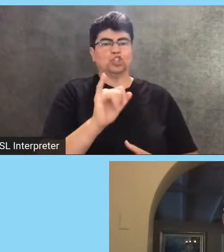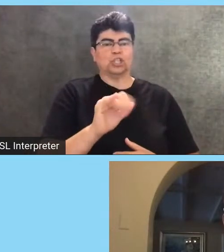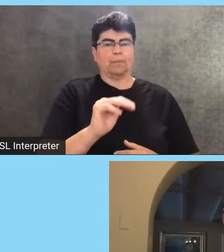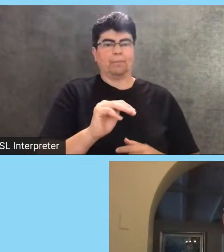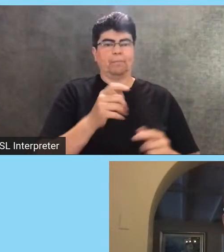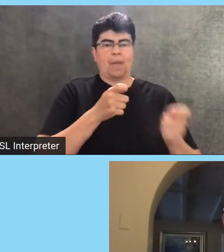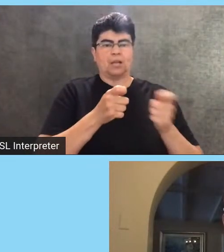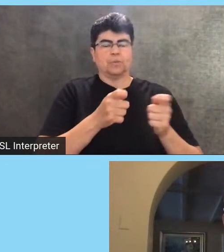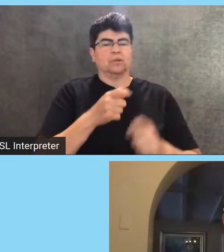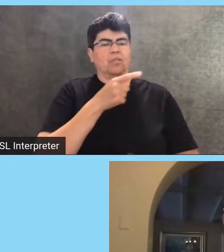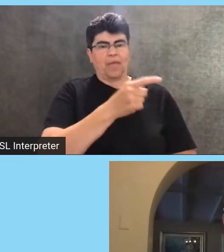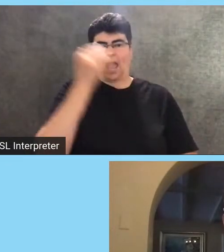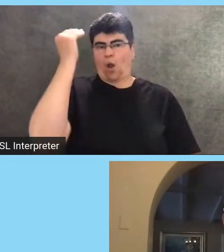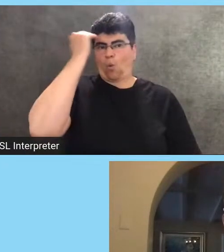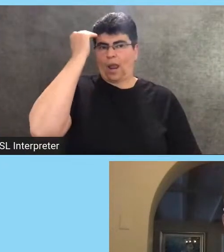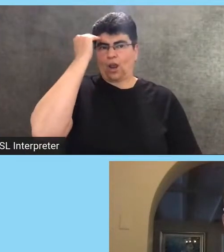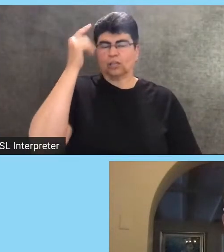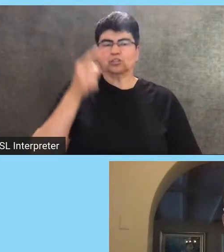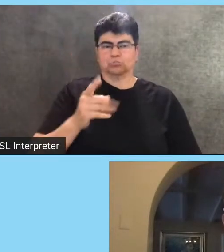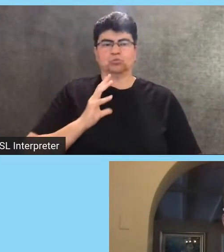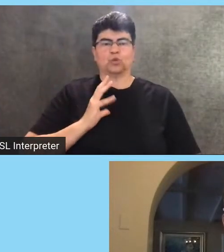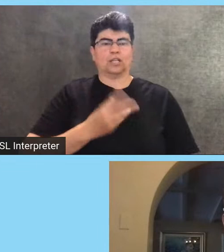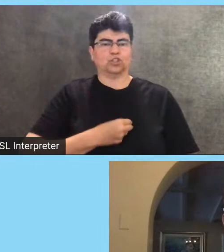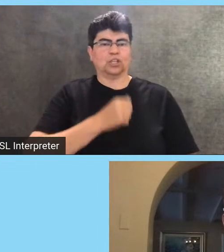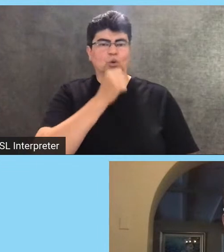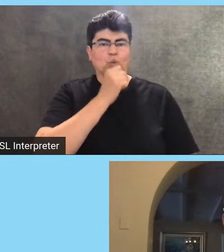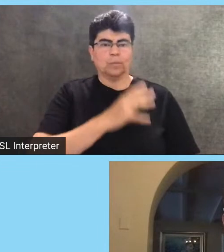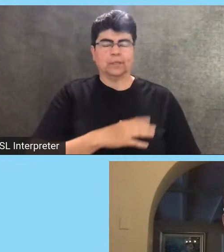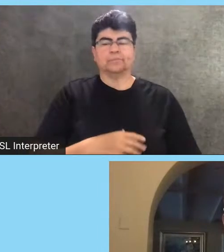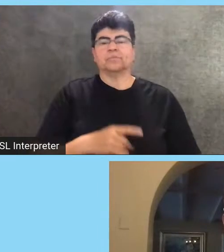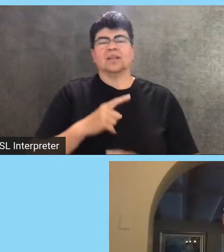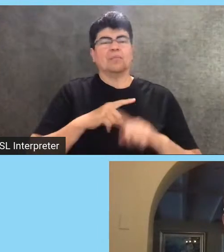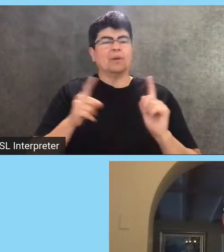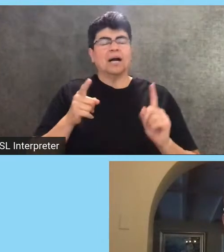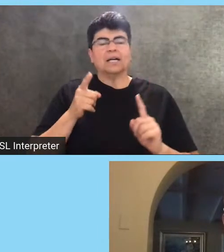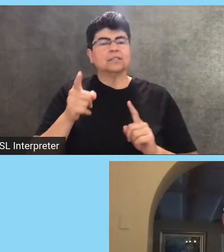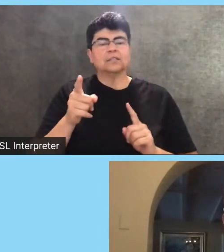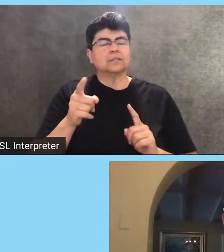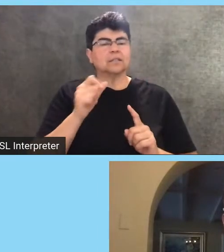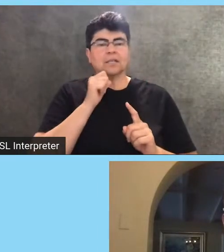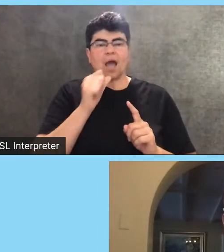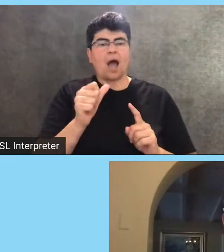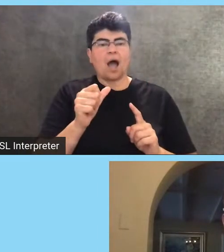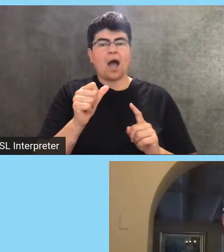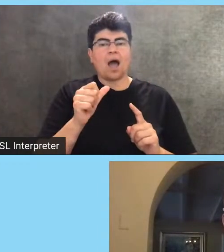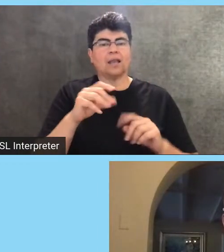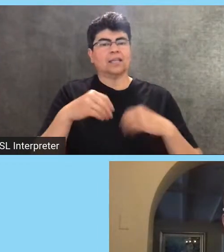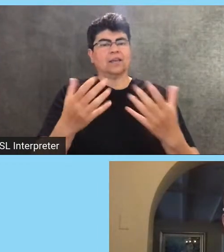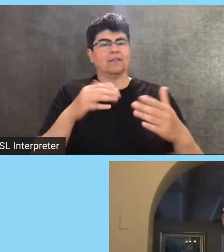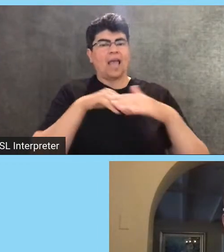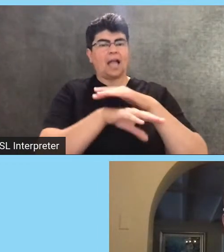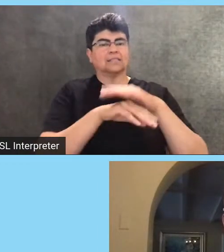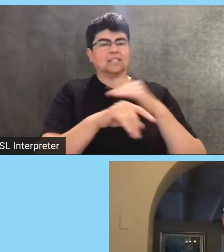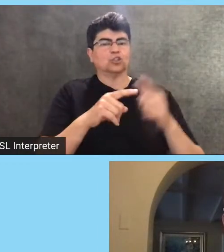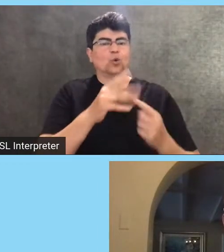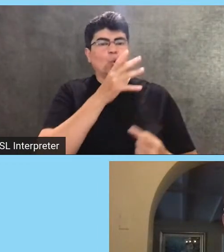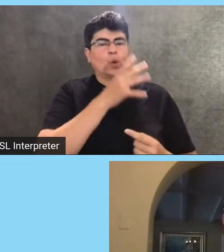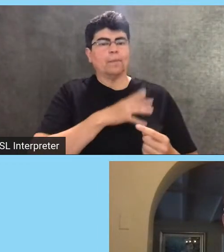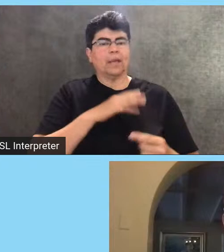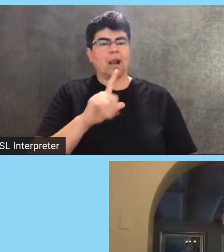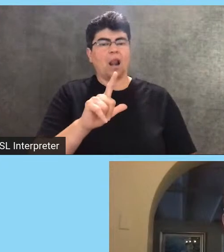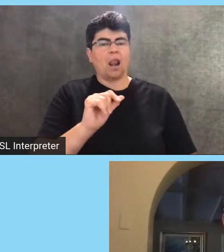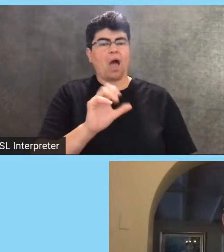and they were aware that she was a transgender woman, but she was not given access to the women's locker